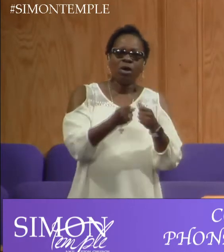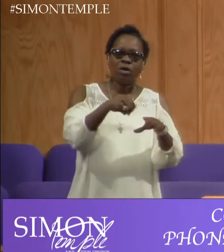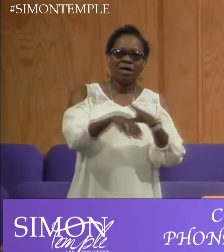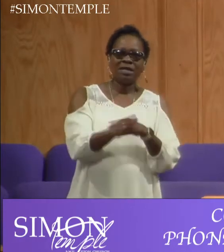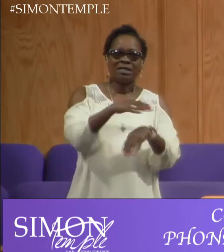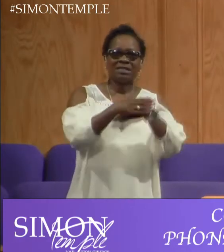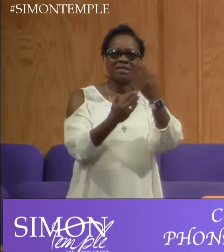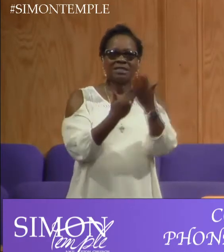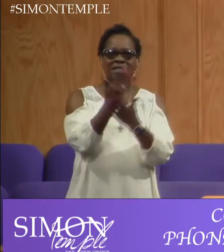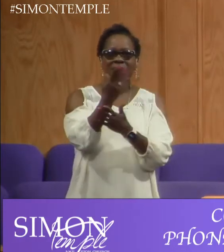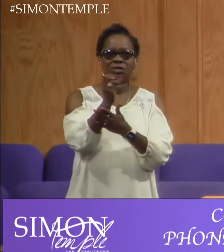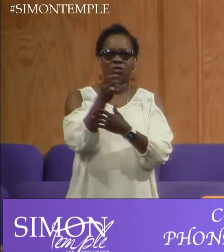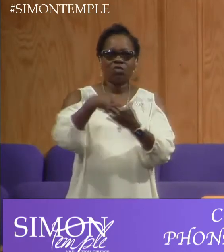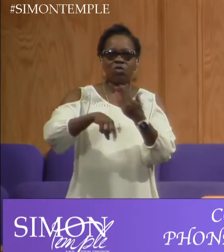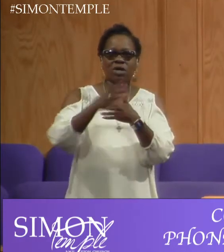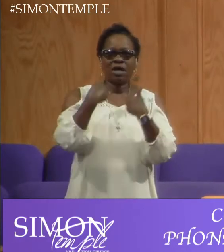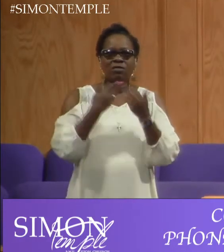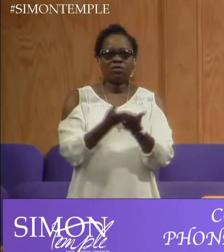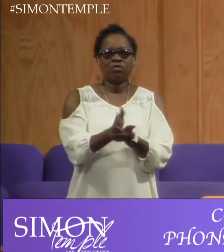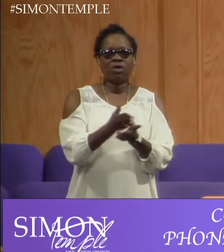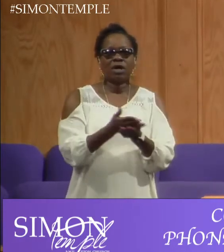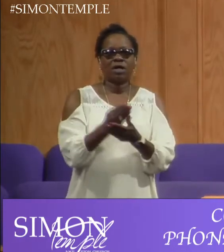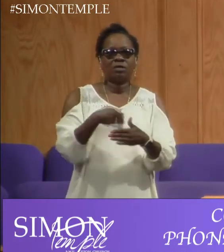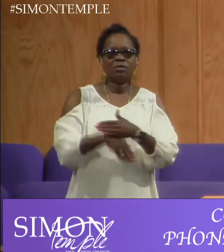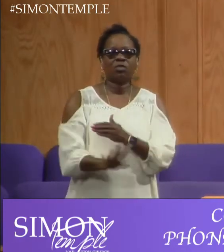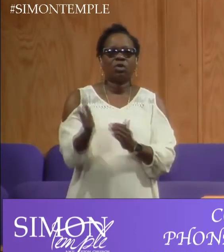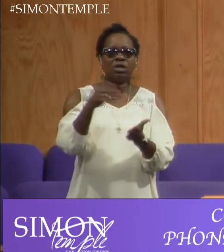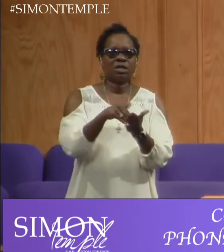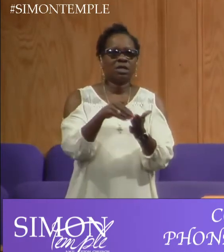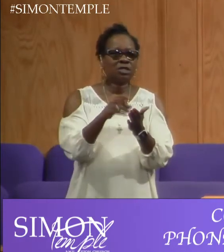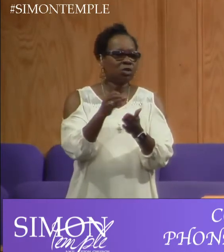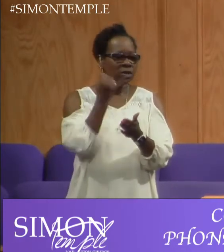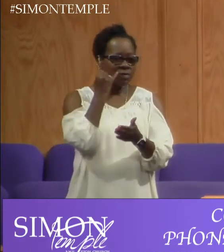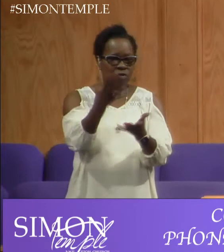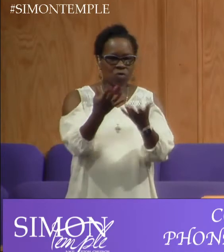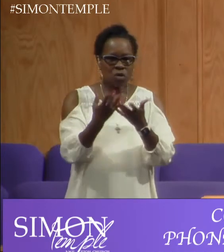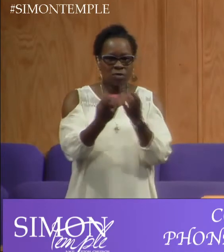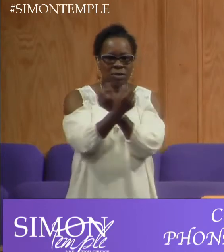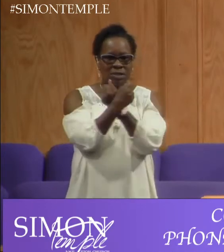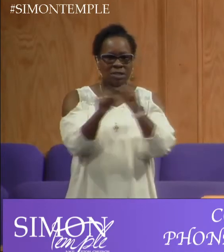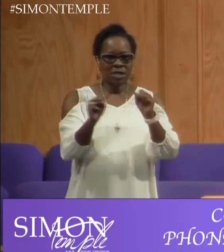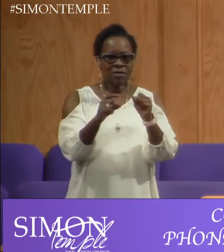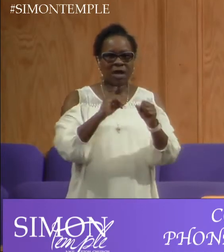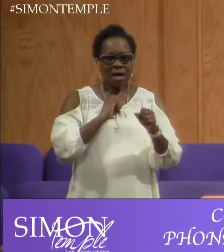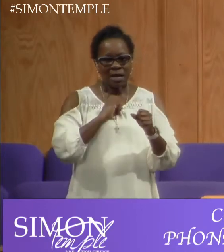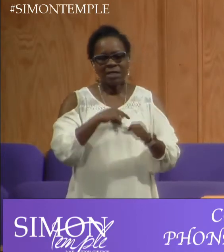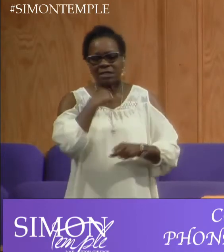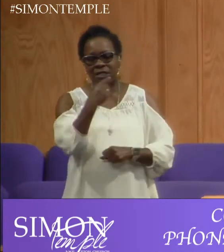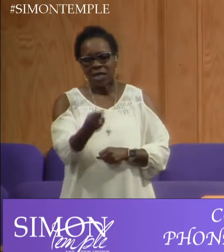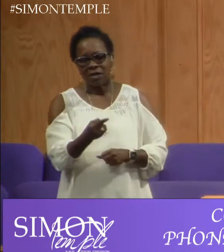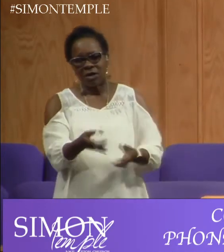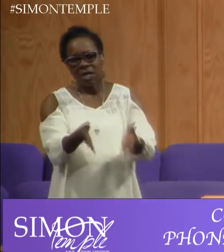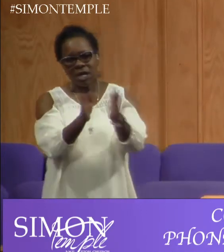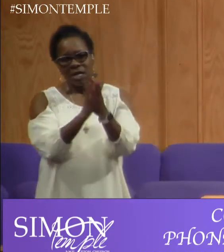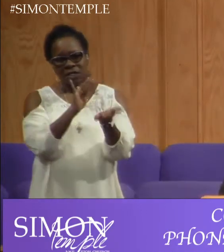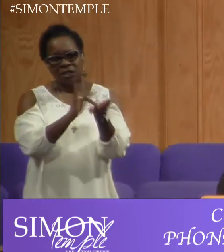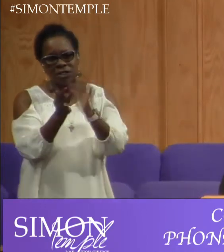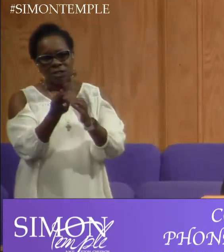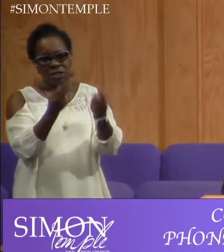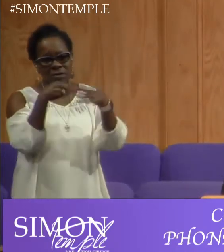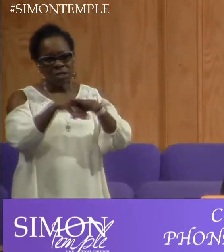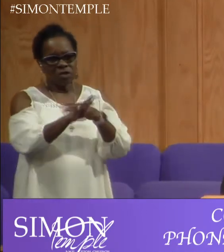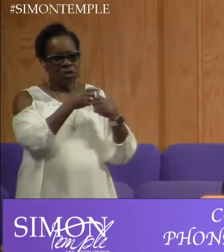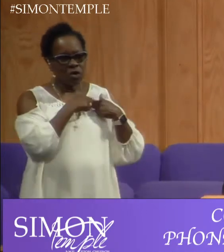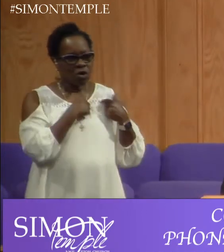to be able to be born again. So if you want to be saved, I invite you to ask Jesus to come into your heart wherever you are. If you're in your living